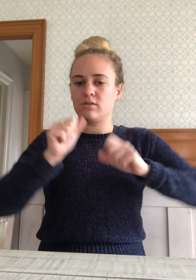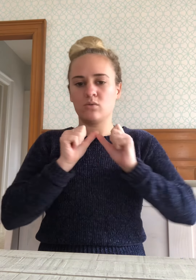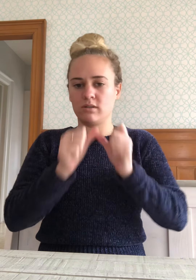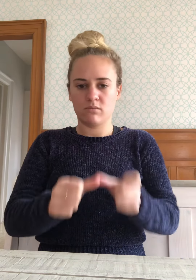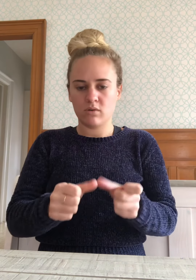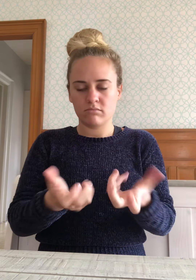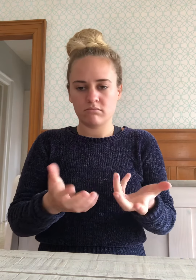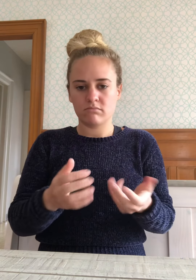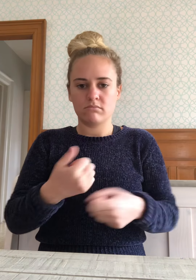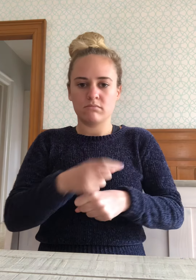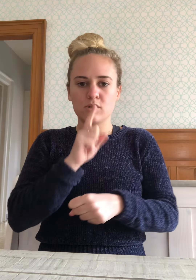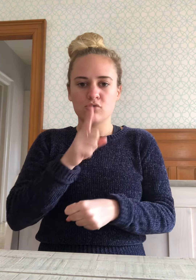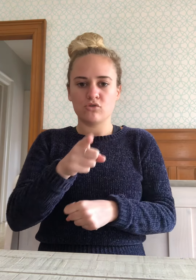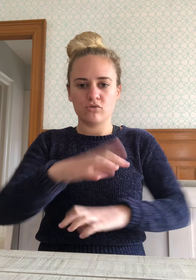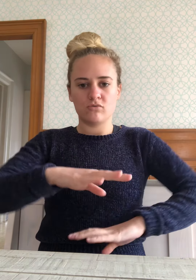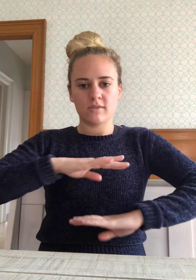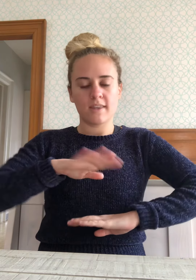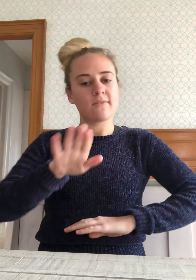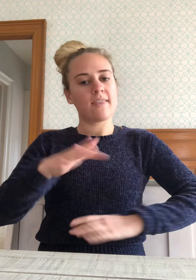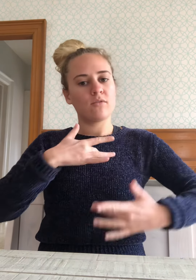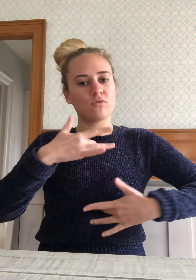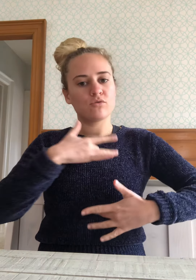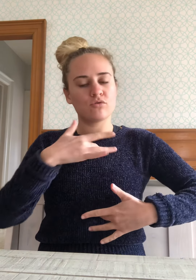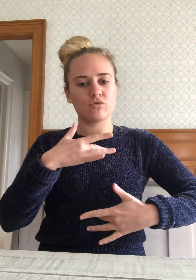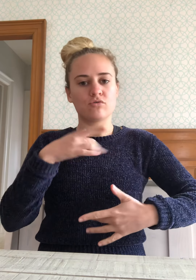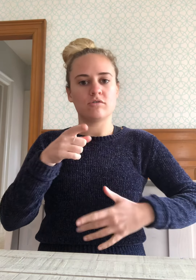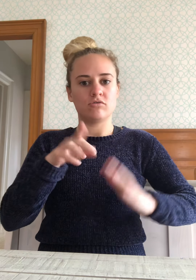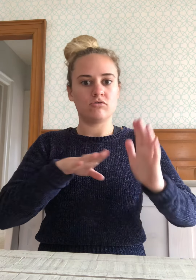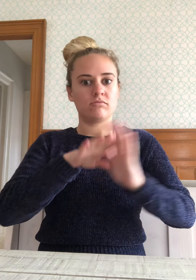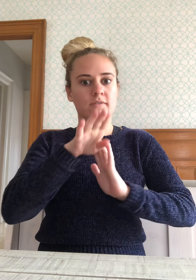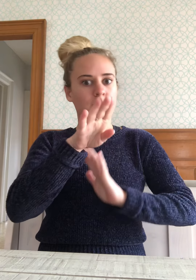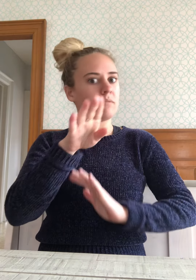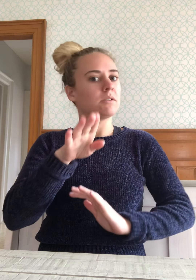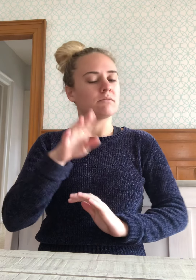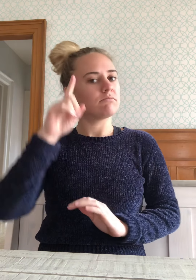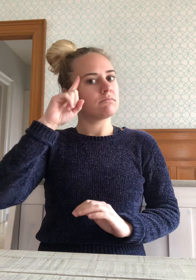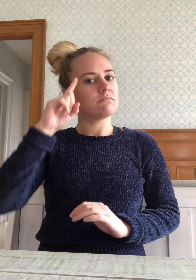you satisfy those concerns that you're developing in your mind before you take on the case.